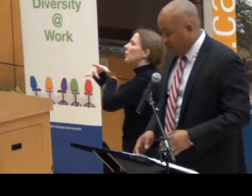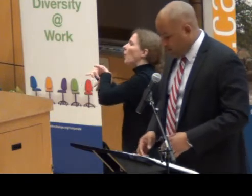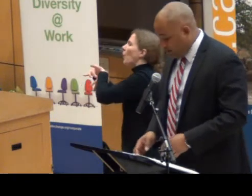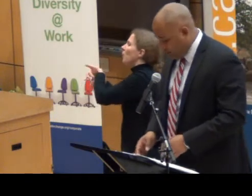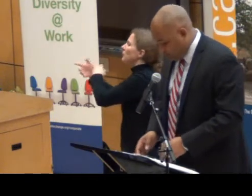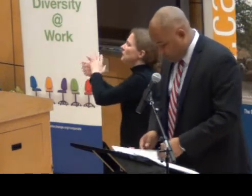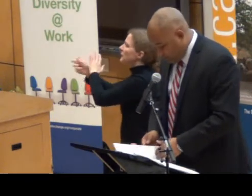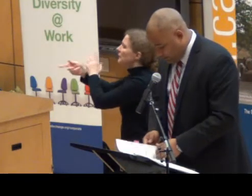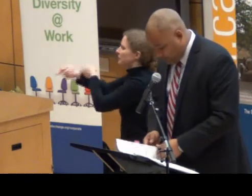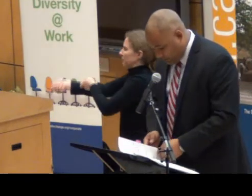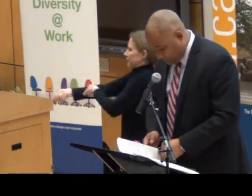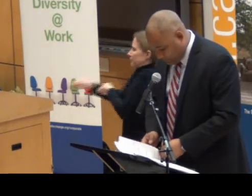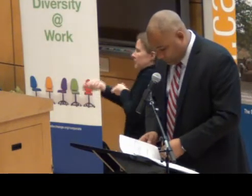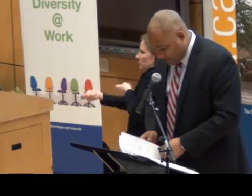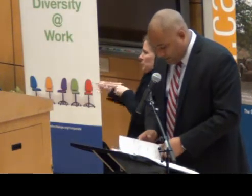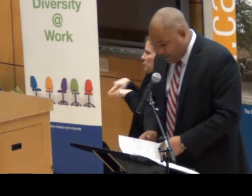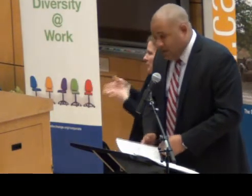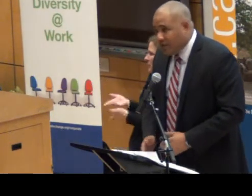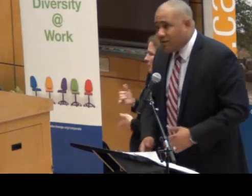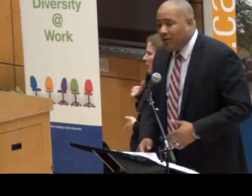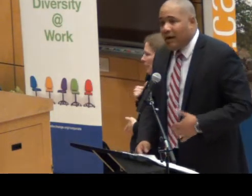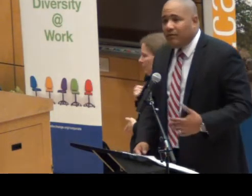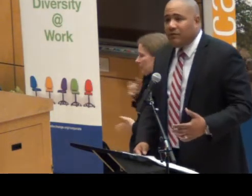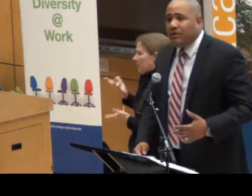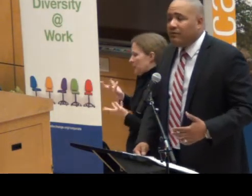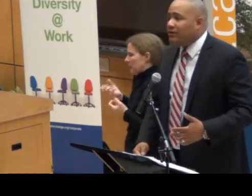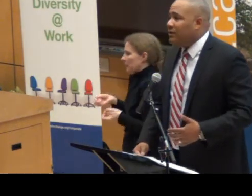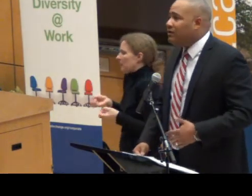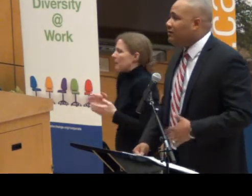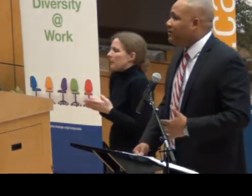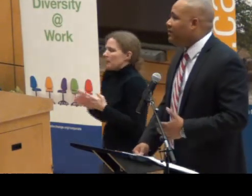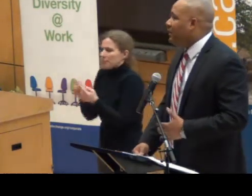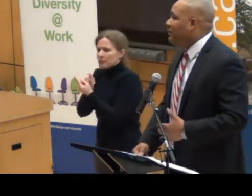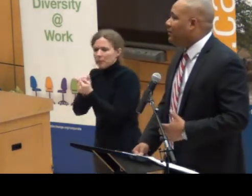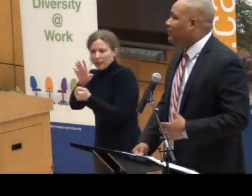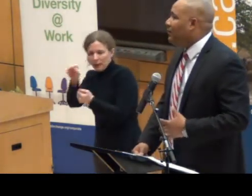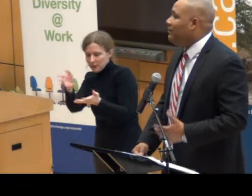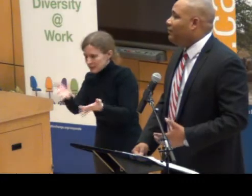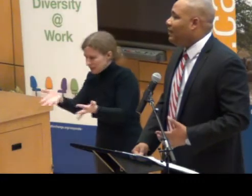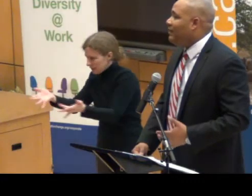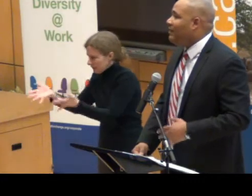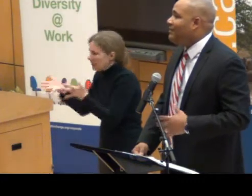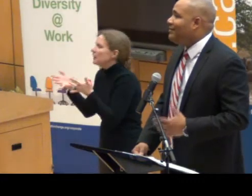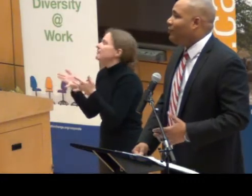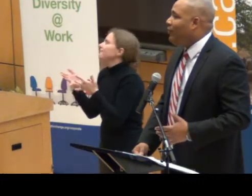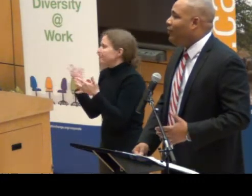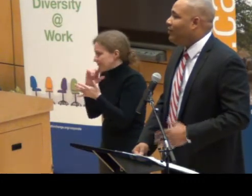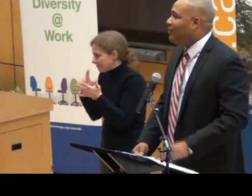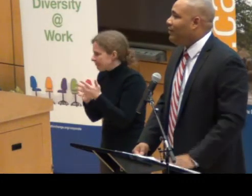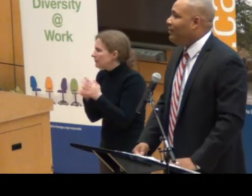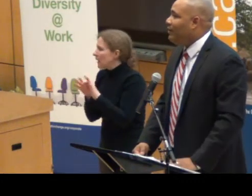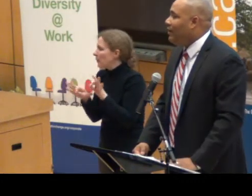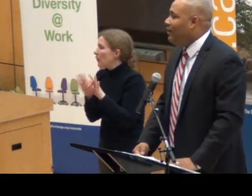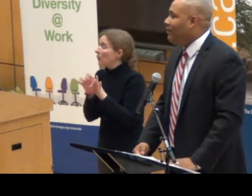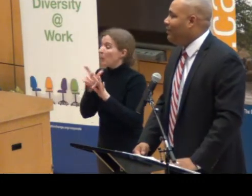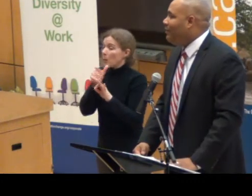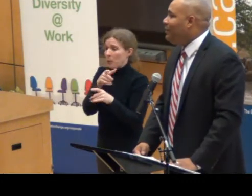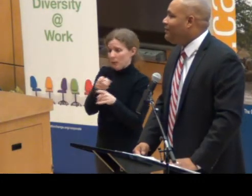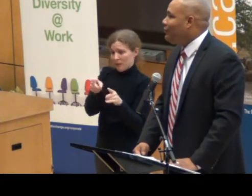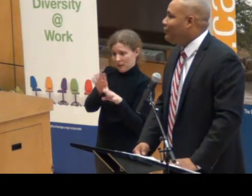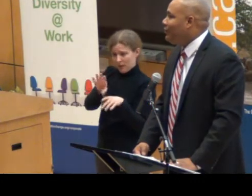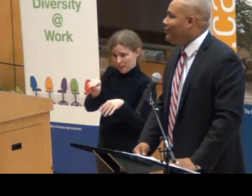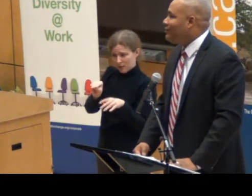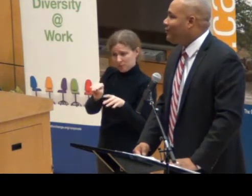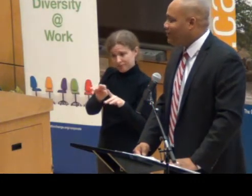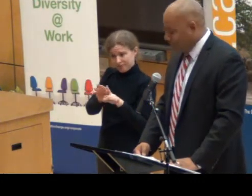bringing them here to the country. So out of those conversations, we decided that we need to recognize and award our